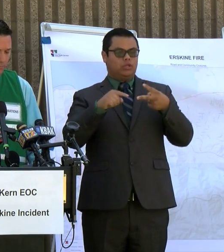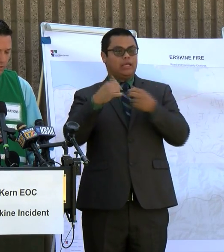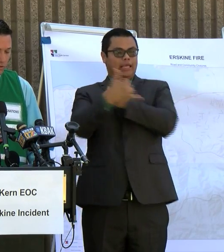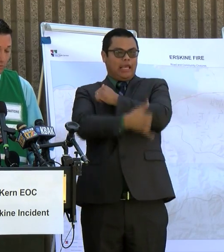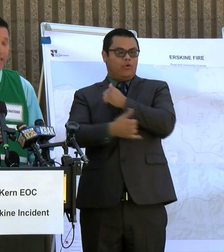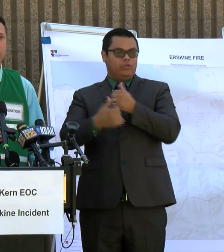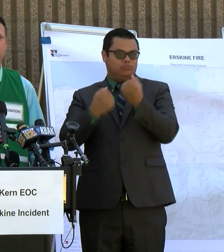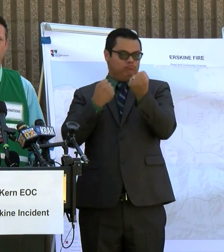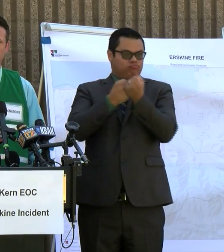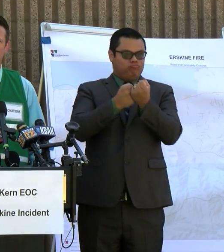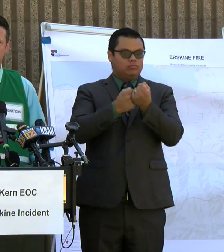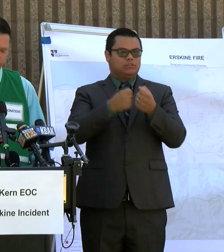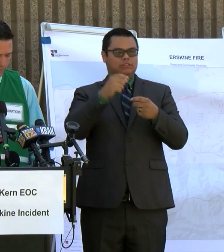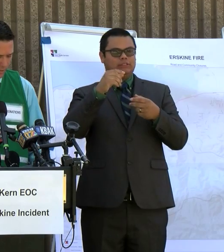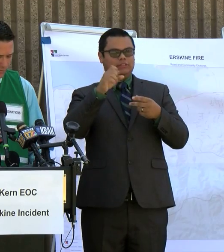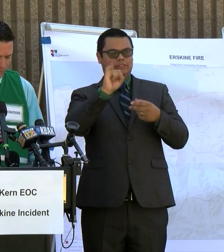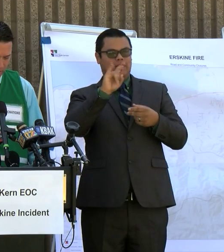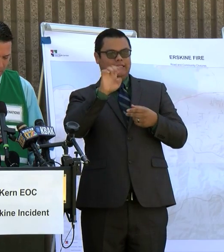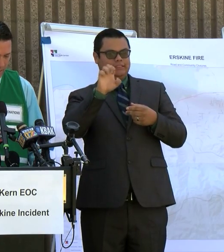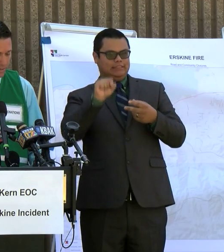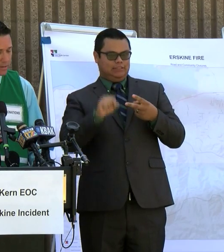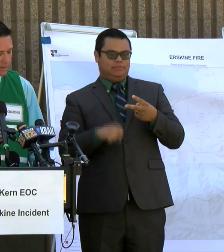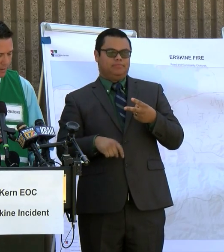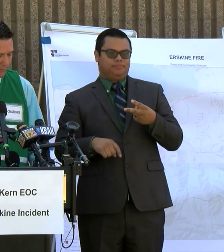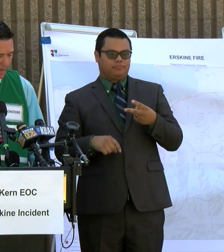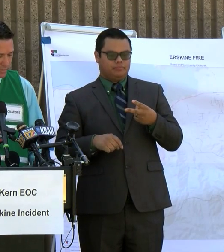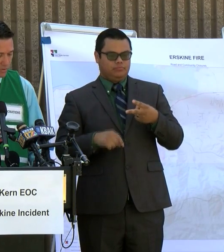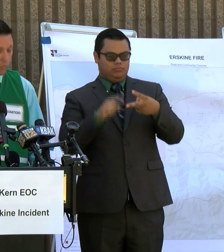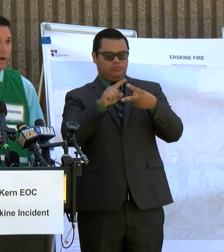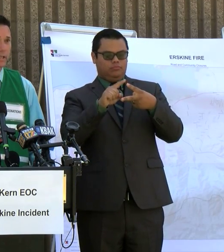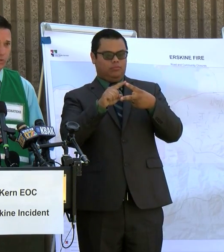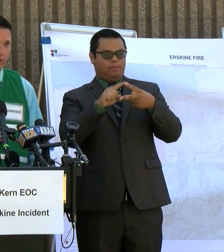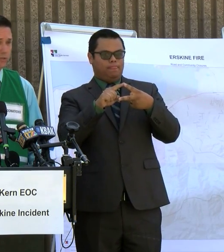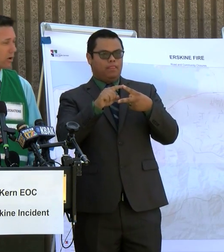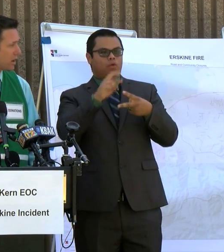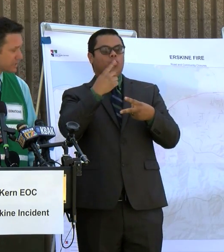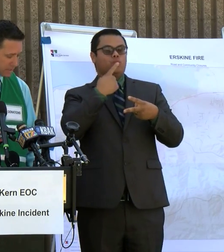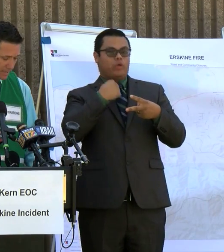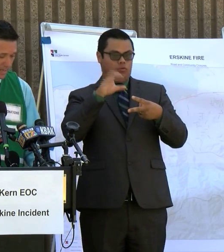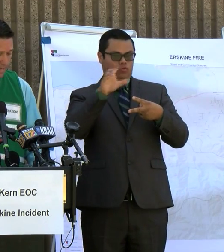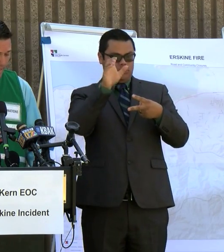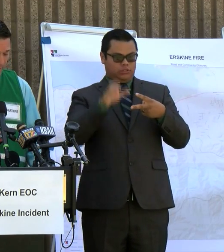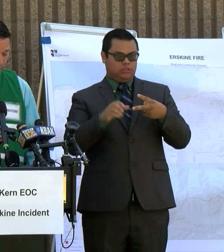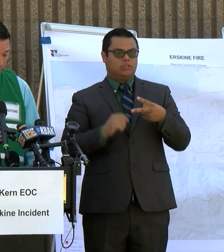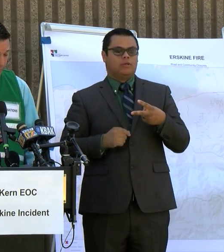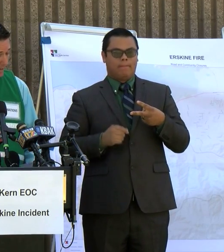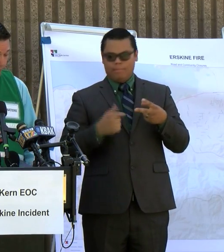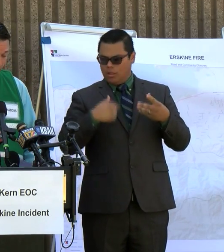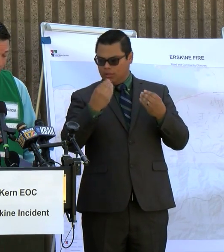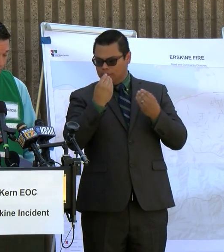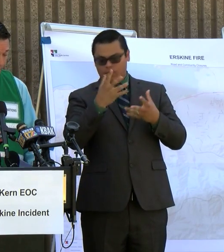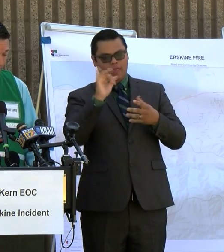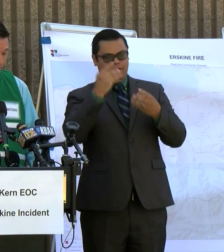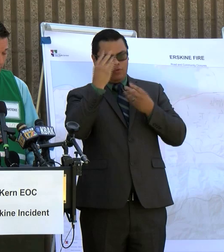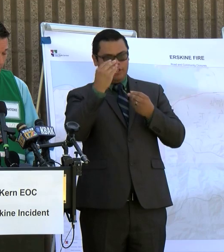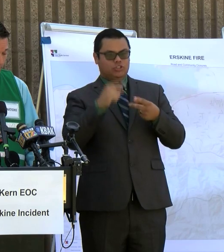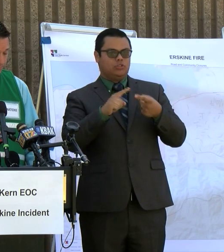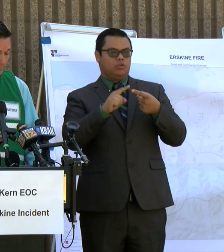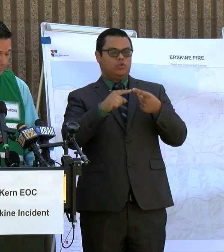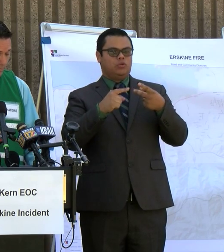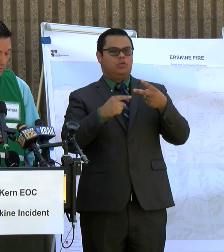county-sponsored donation sites for this event. One is the Red Cross, and I'll give that information